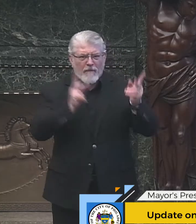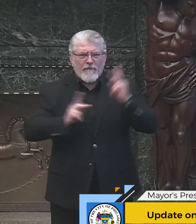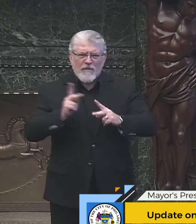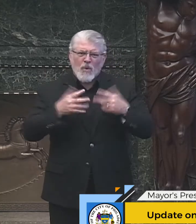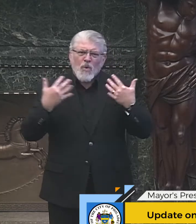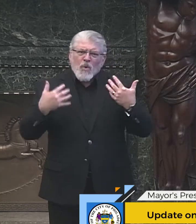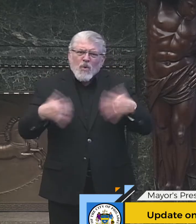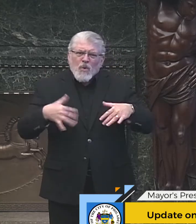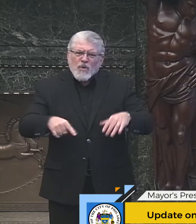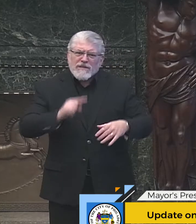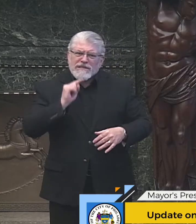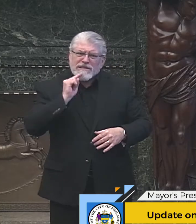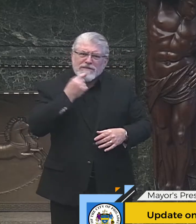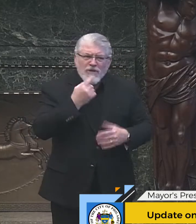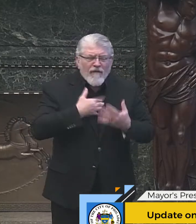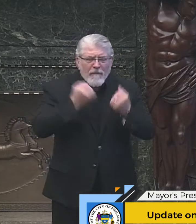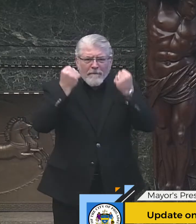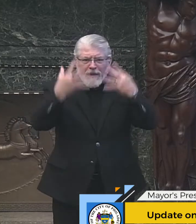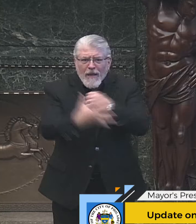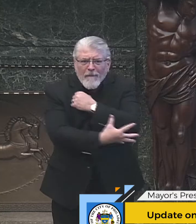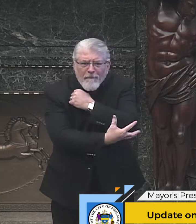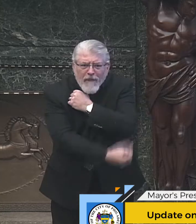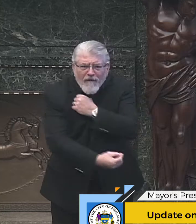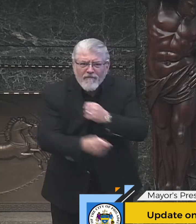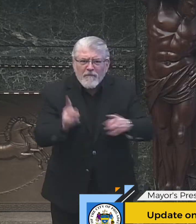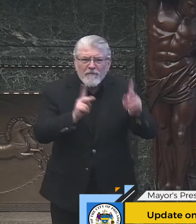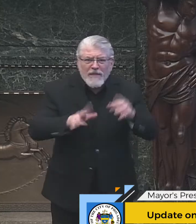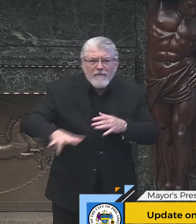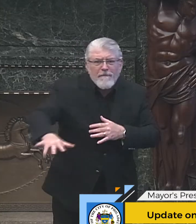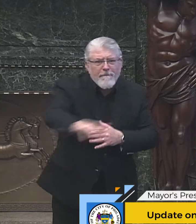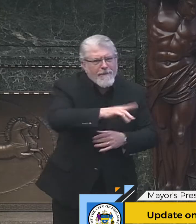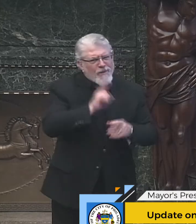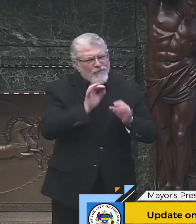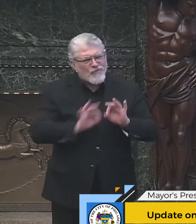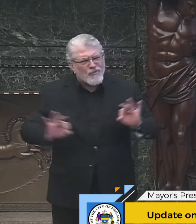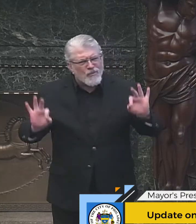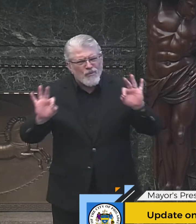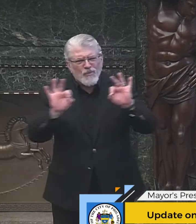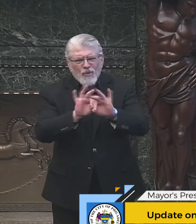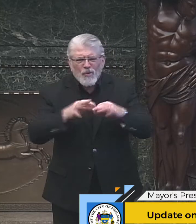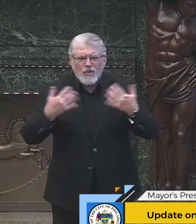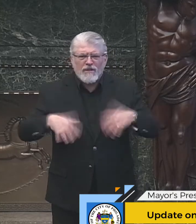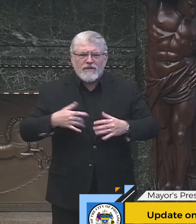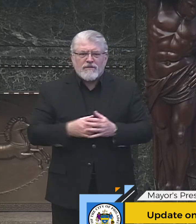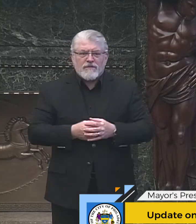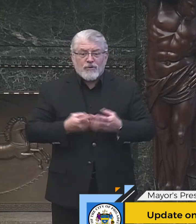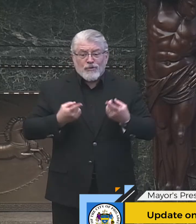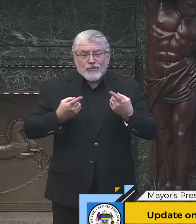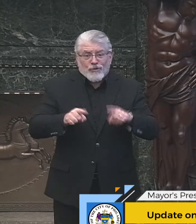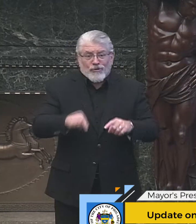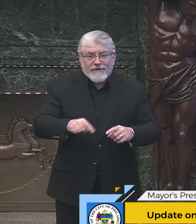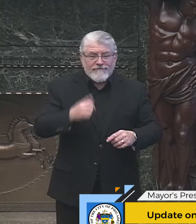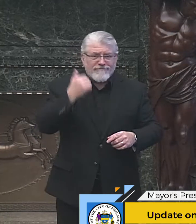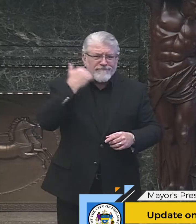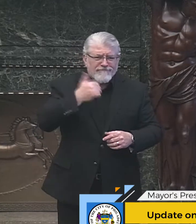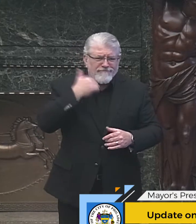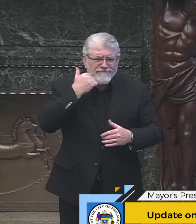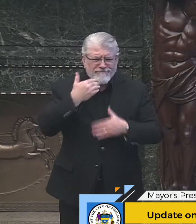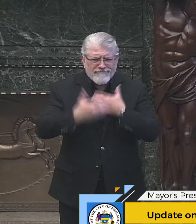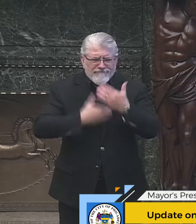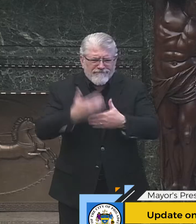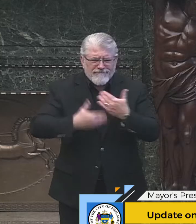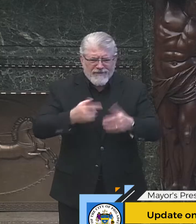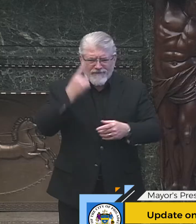crucial. Funneling federal aid through state governments may make sense during normal times, but these are not normal times. It is